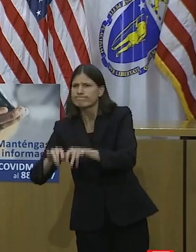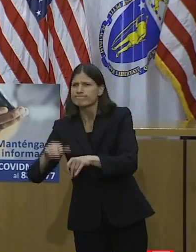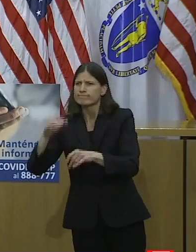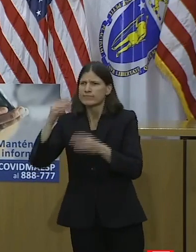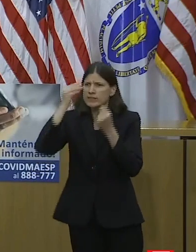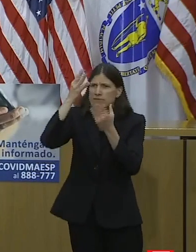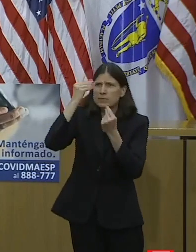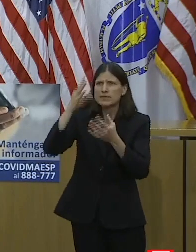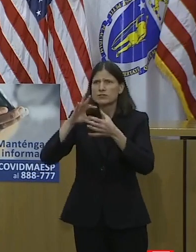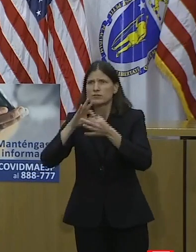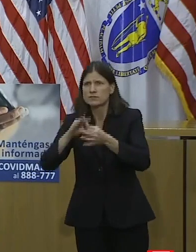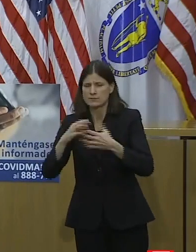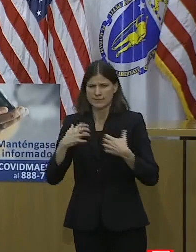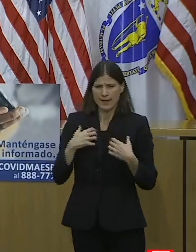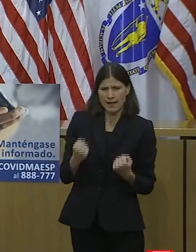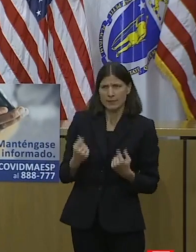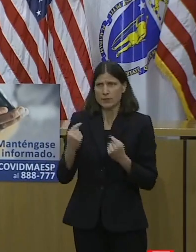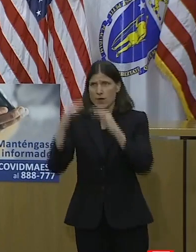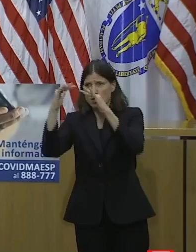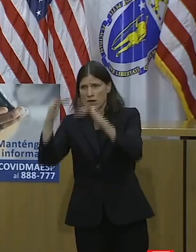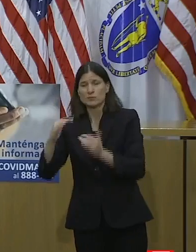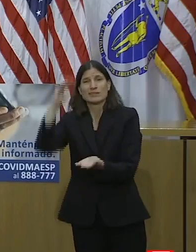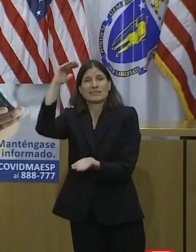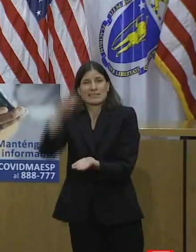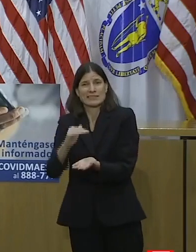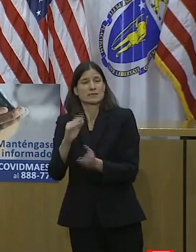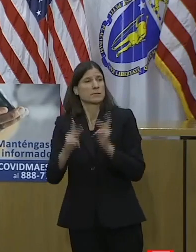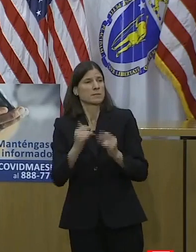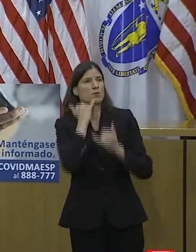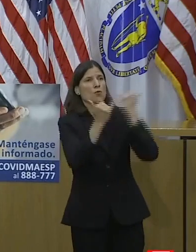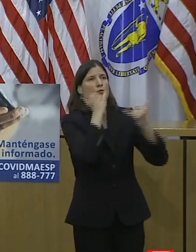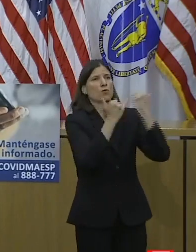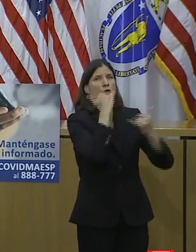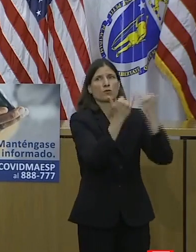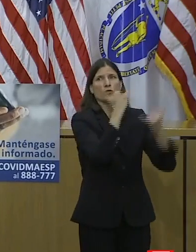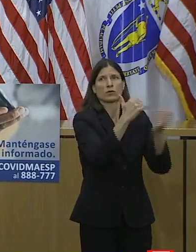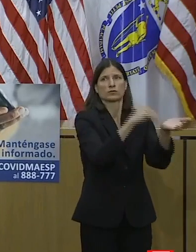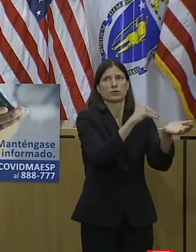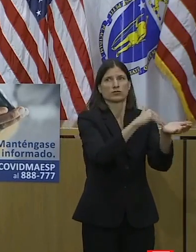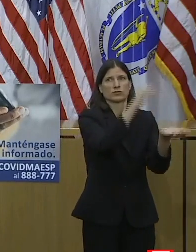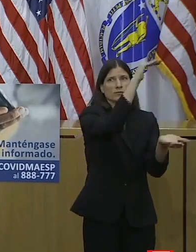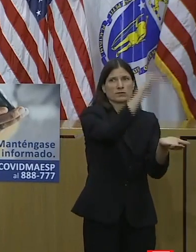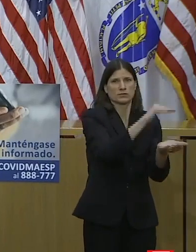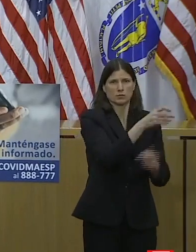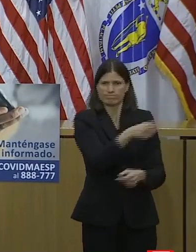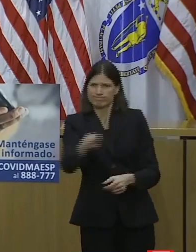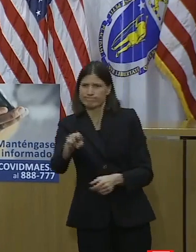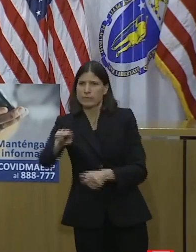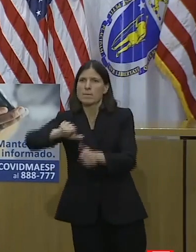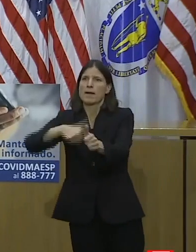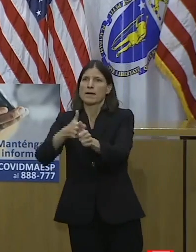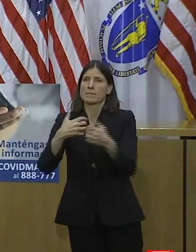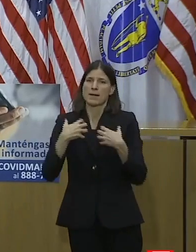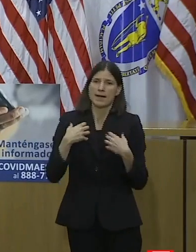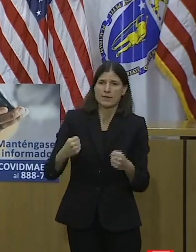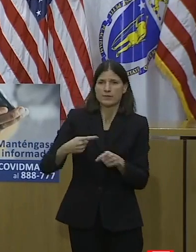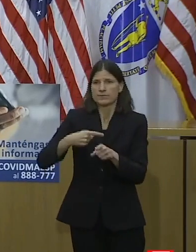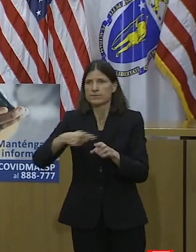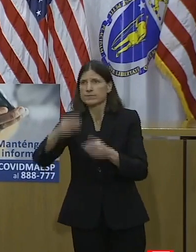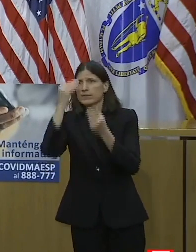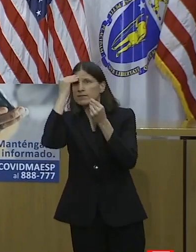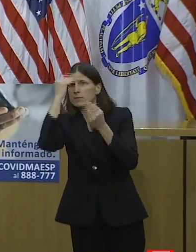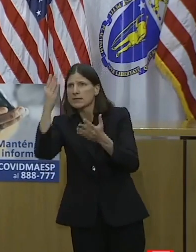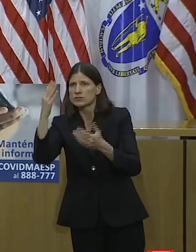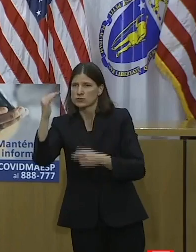the models, ours and others, to try and figure out about when we get there and how much capacity we needed. I would say at this